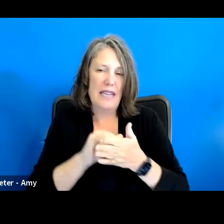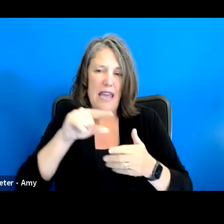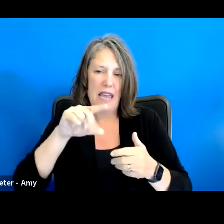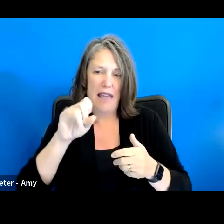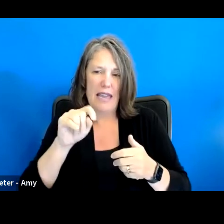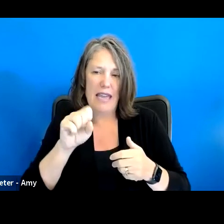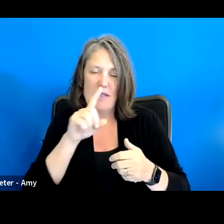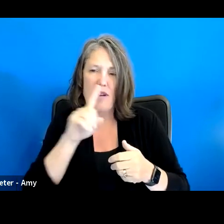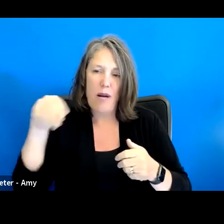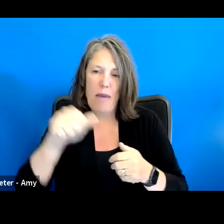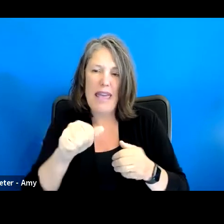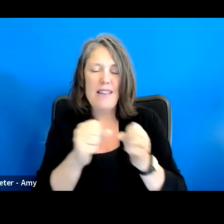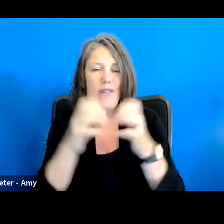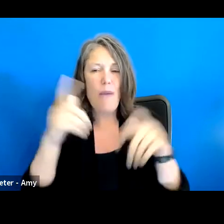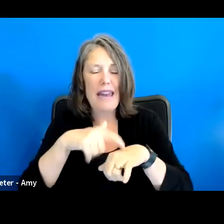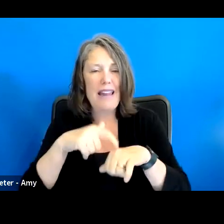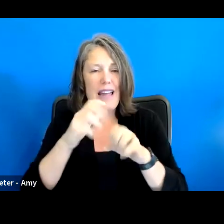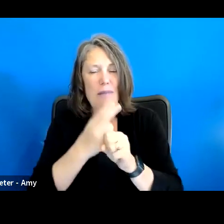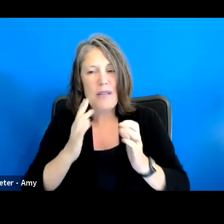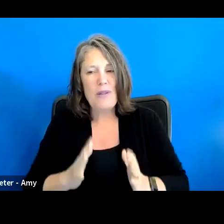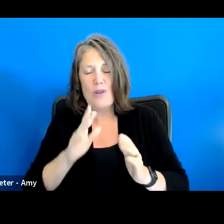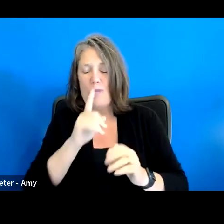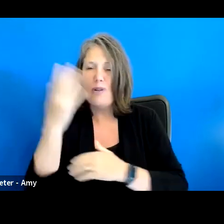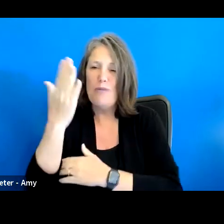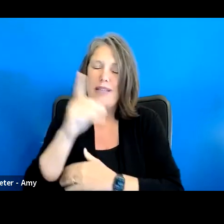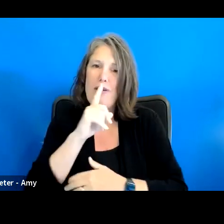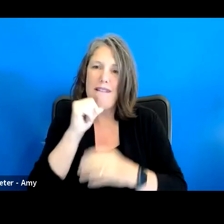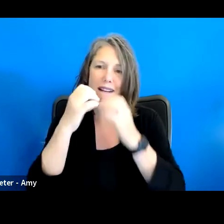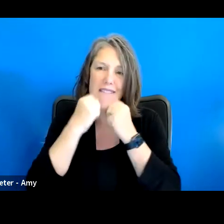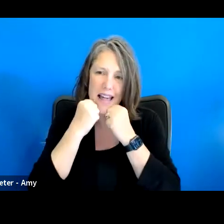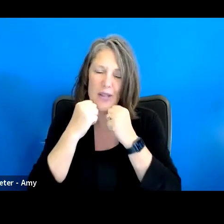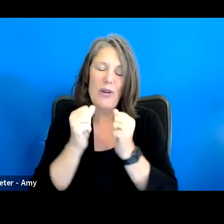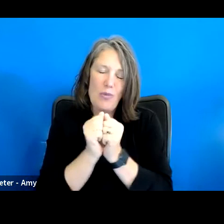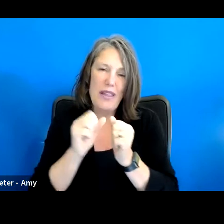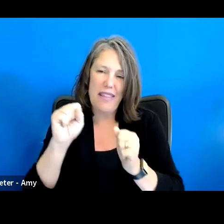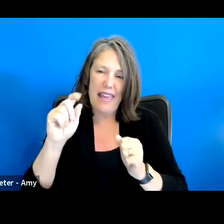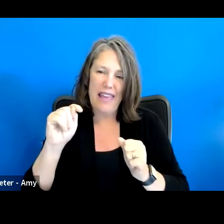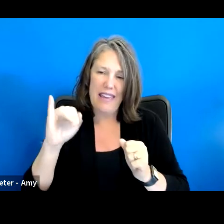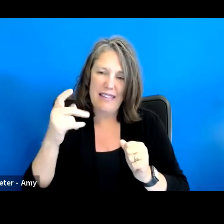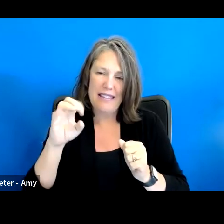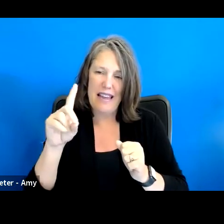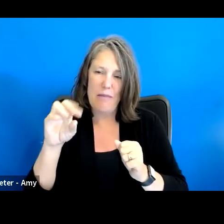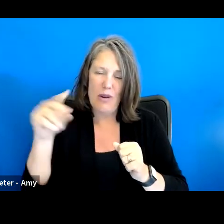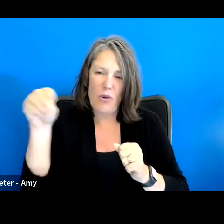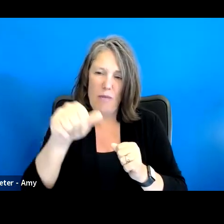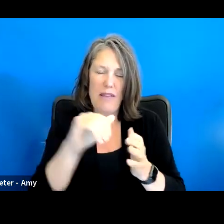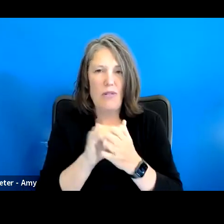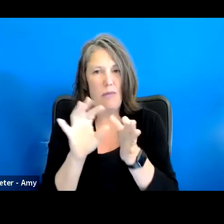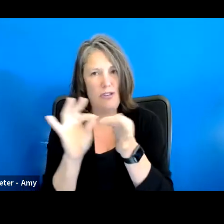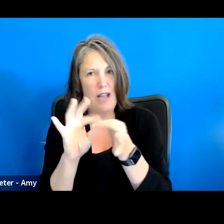paid. So many times consumers presenting are not valued with a stipend or any other pay. So that was just a